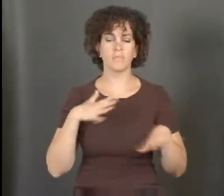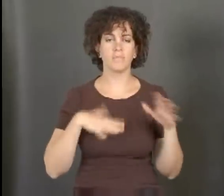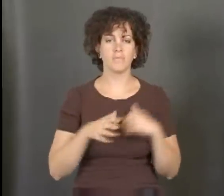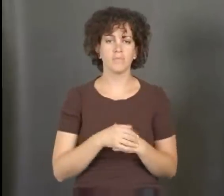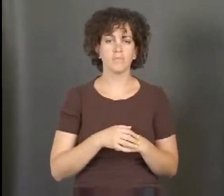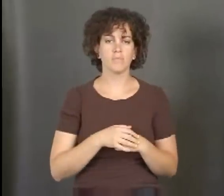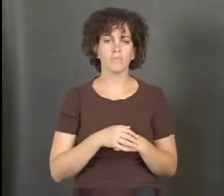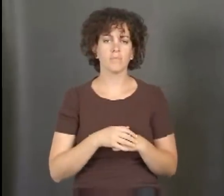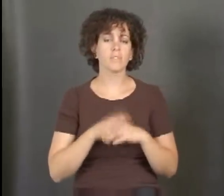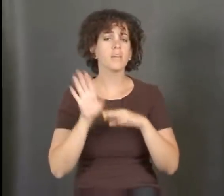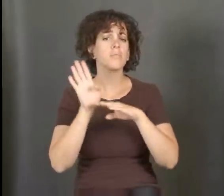Formal clothes.